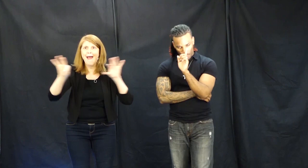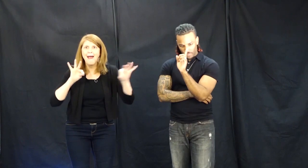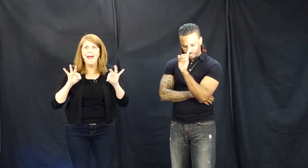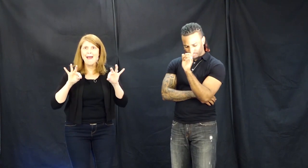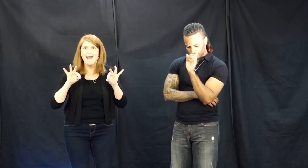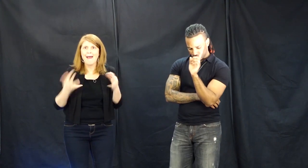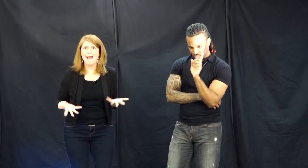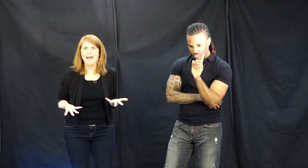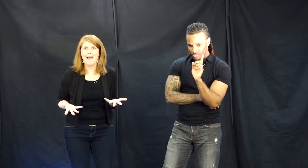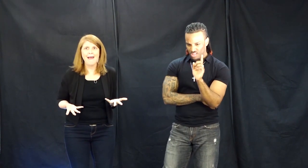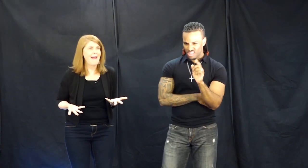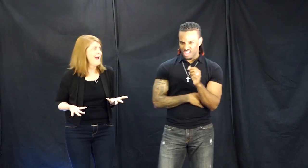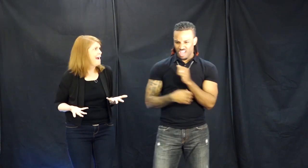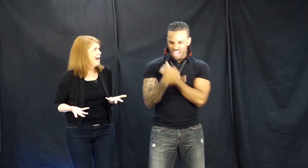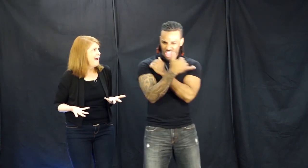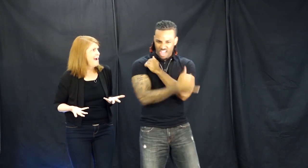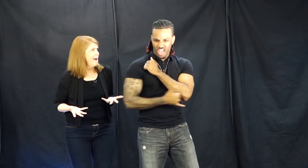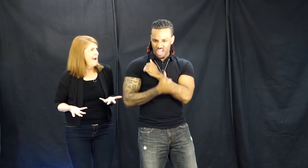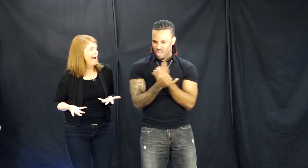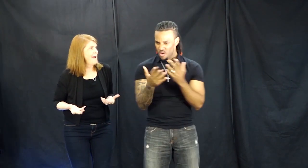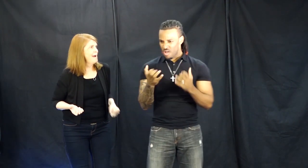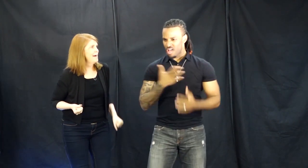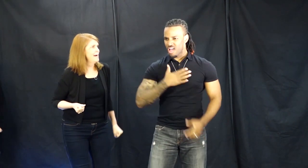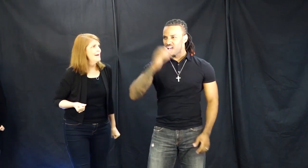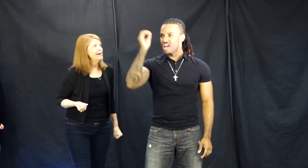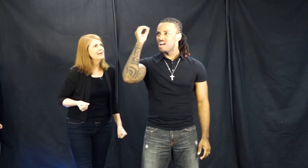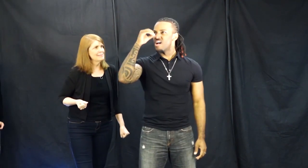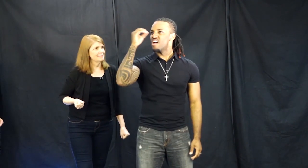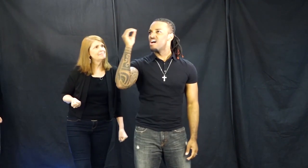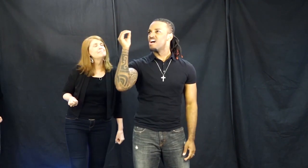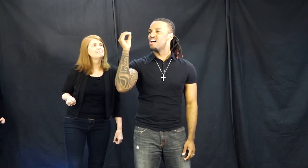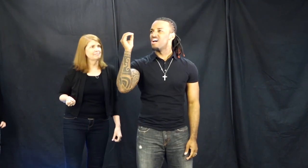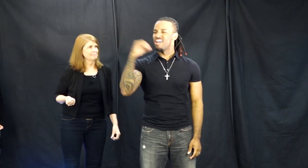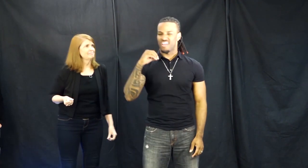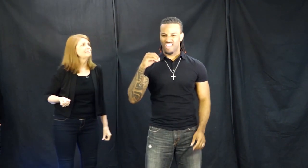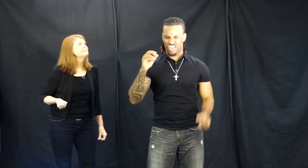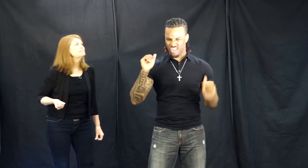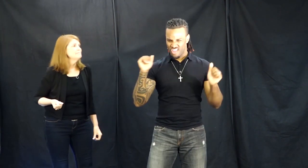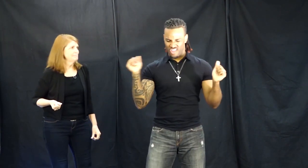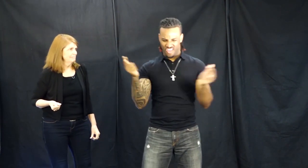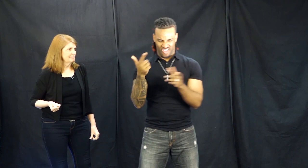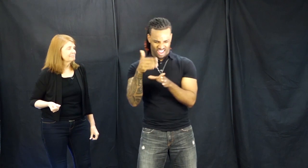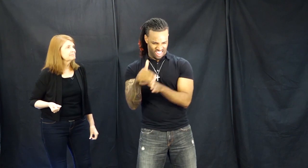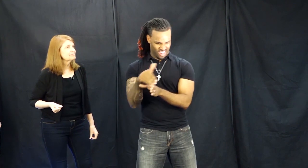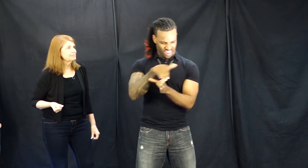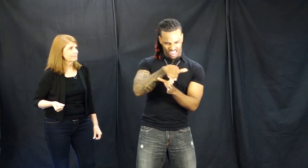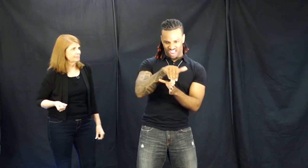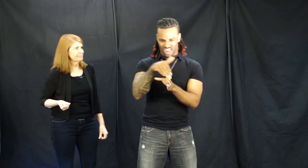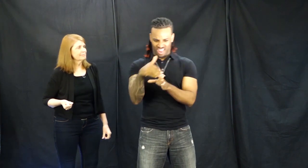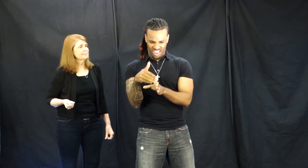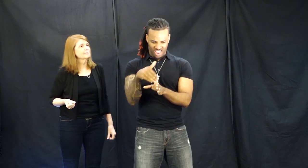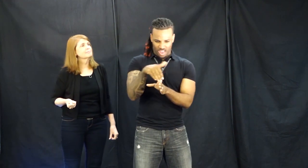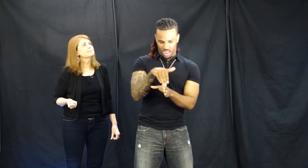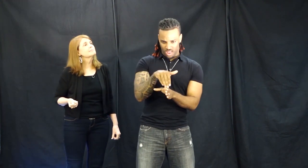Yeah. The people are asking to hear my voice. The country is facing a difficult